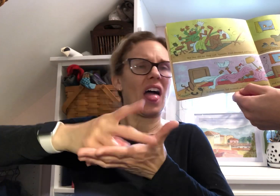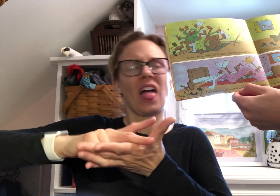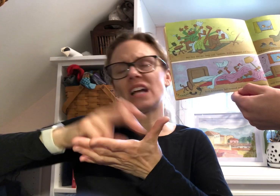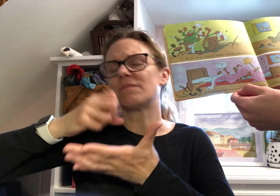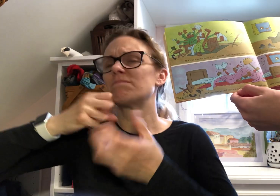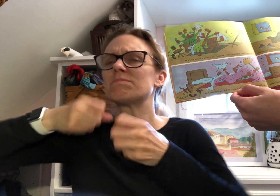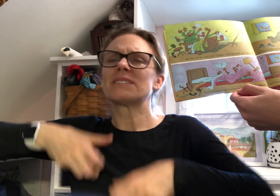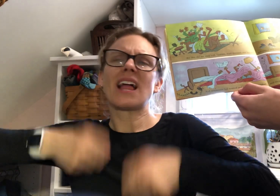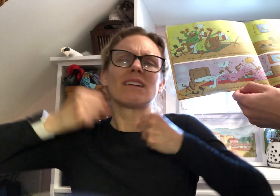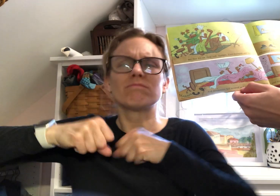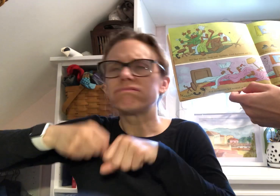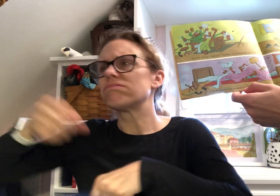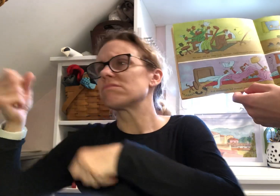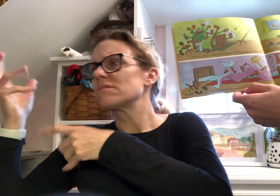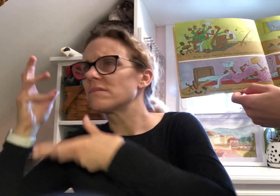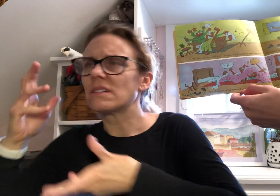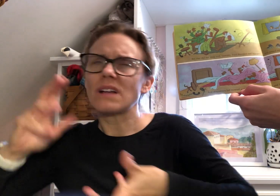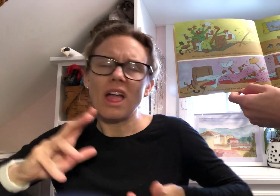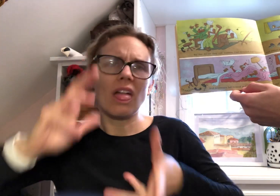"Good night, Ted. Sleep well," said Fred.